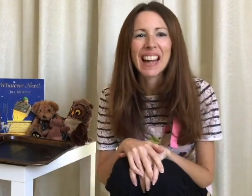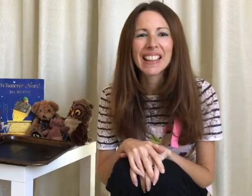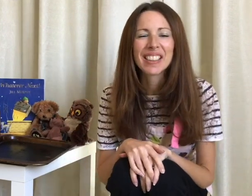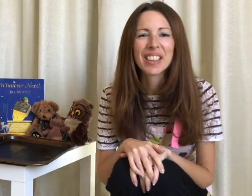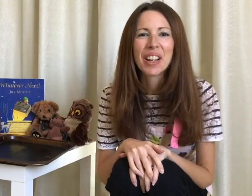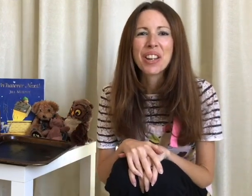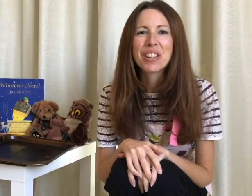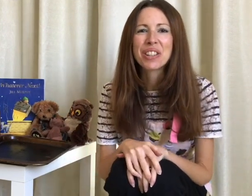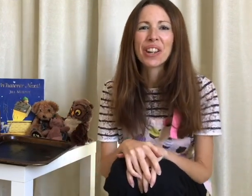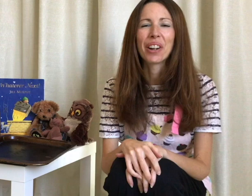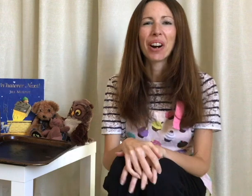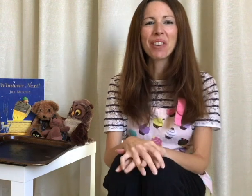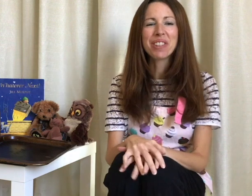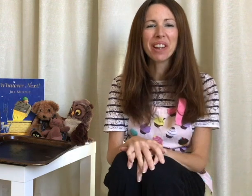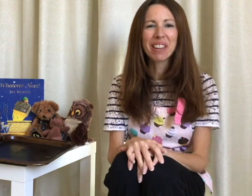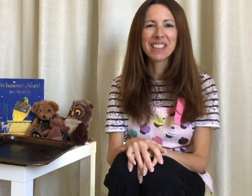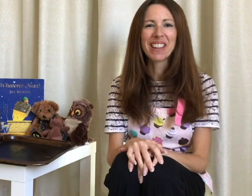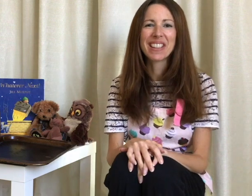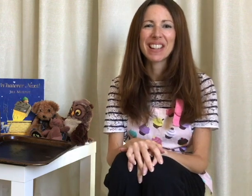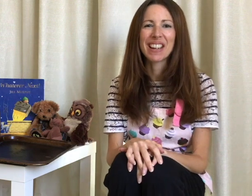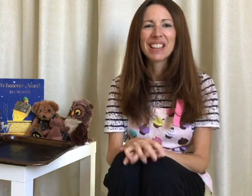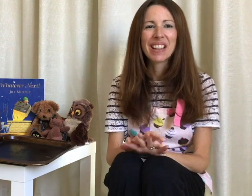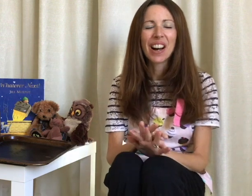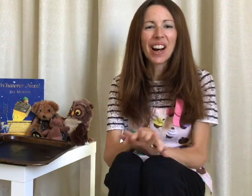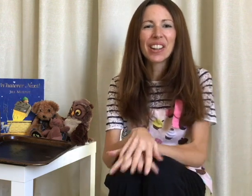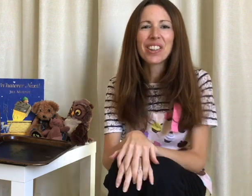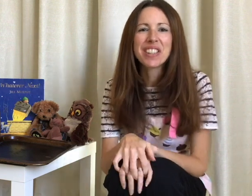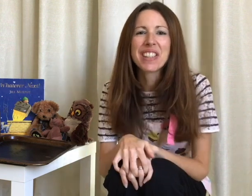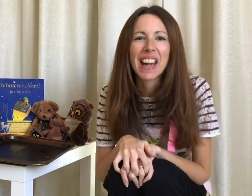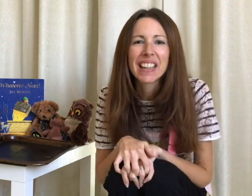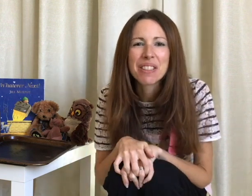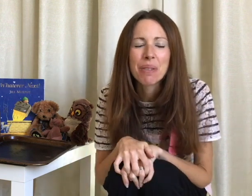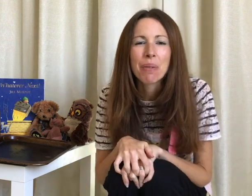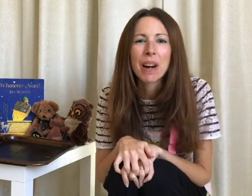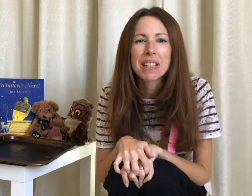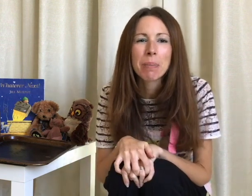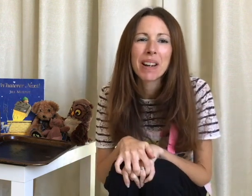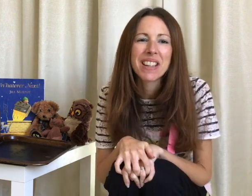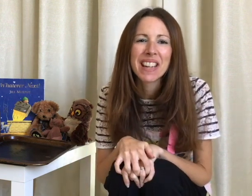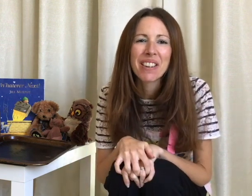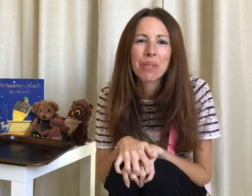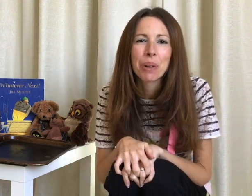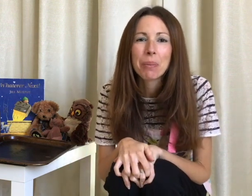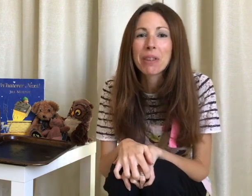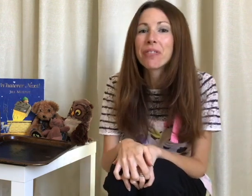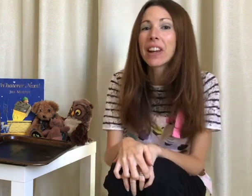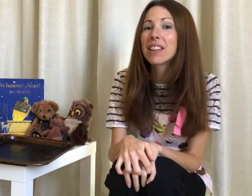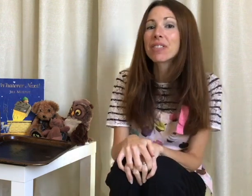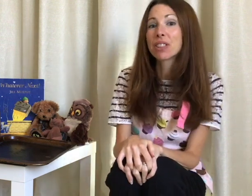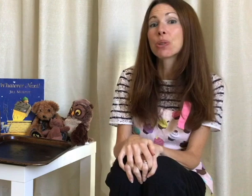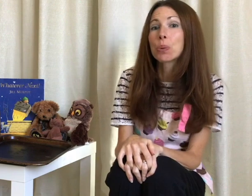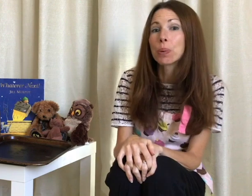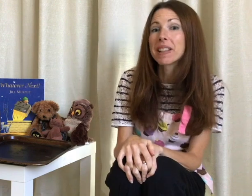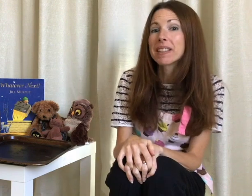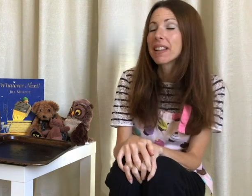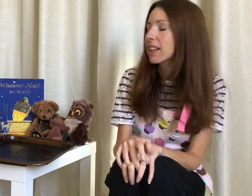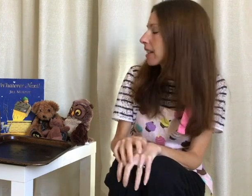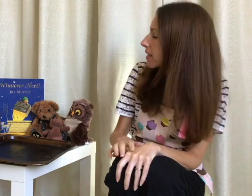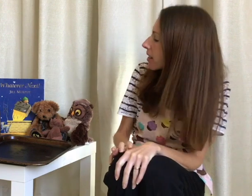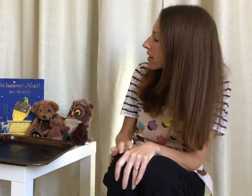today. So I'm so excited. I got today's recipe idea from one of my favourite stories. It's this